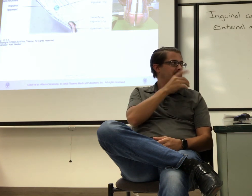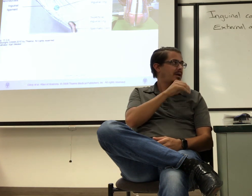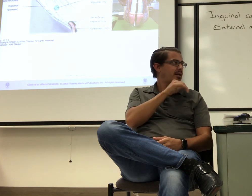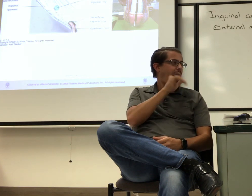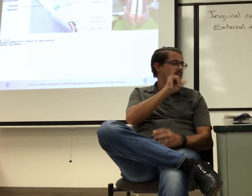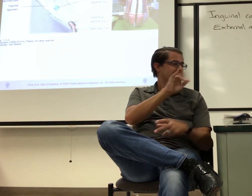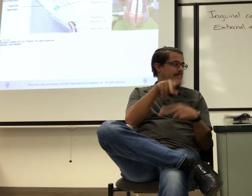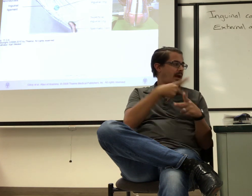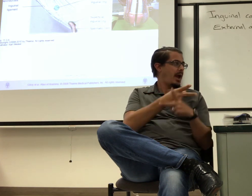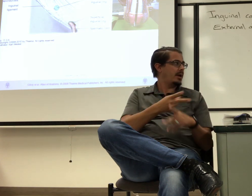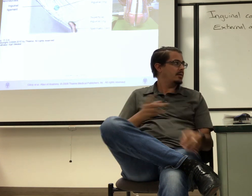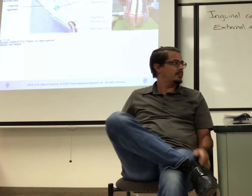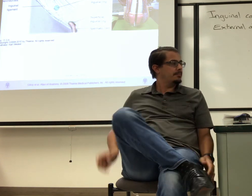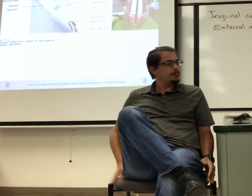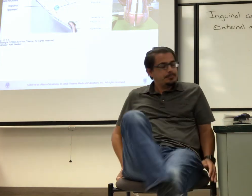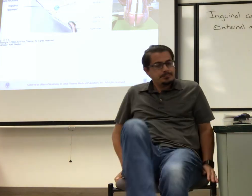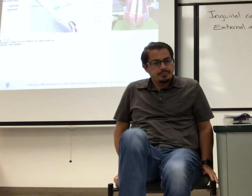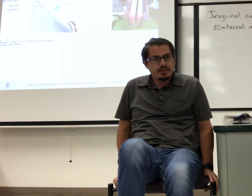called